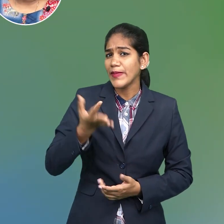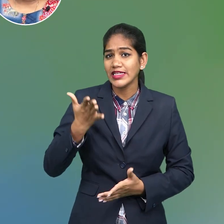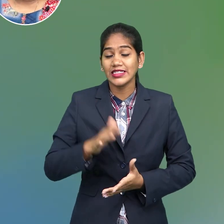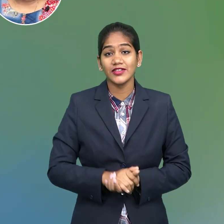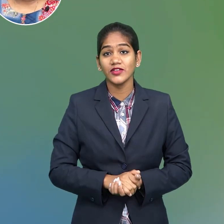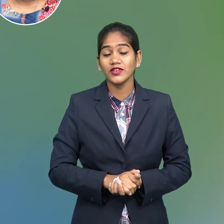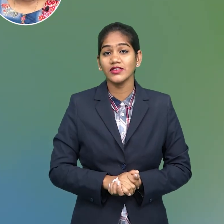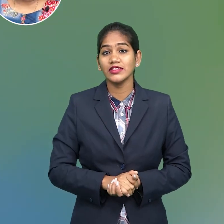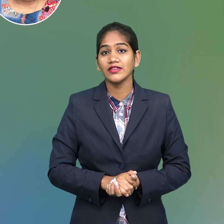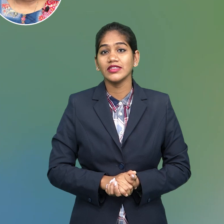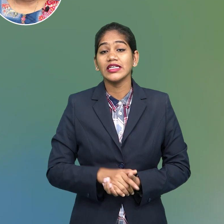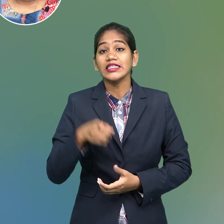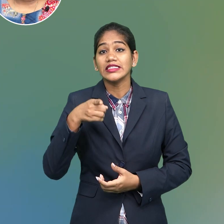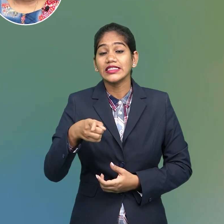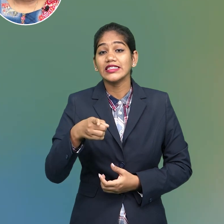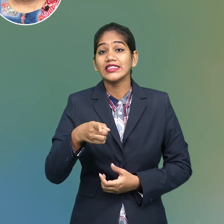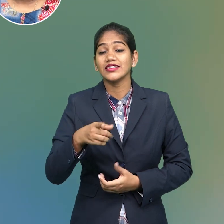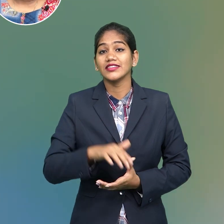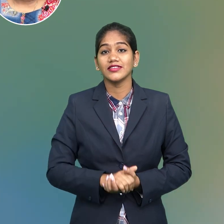especially the coastal areas,